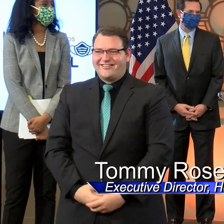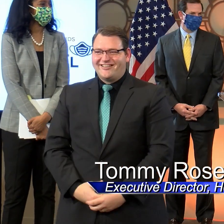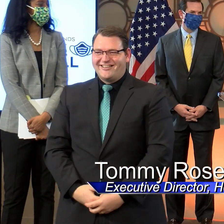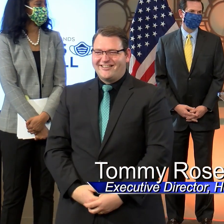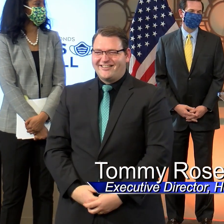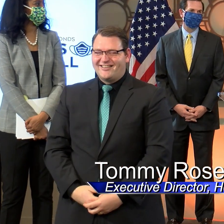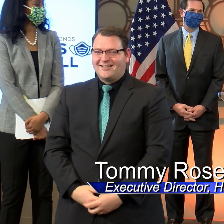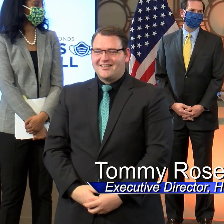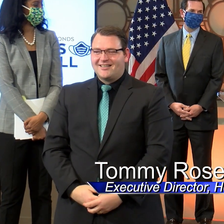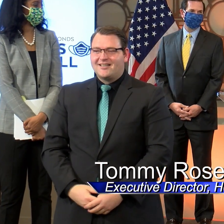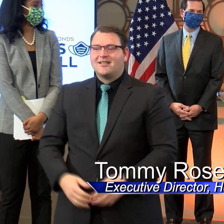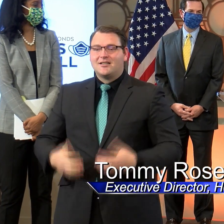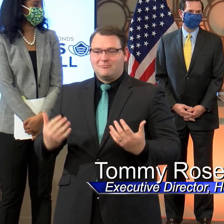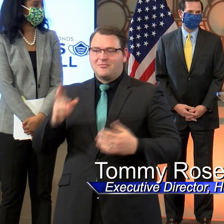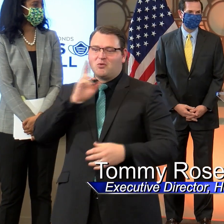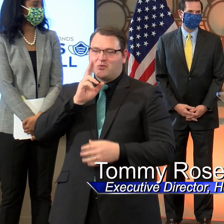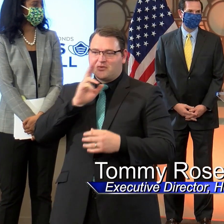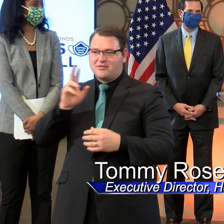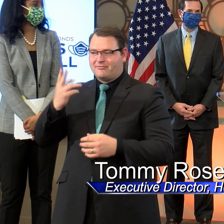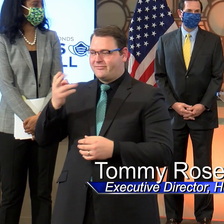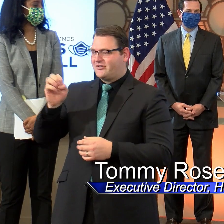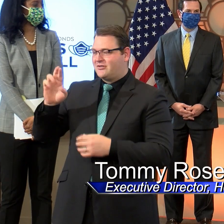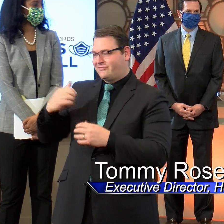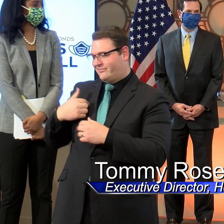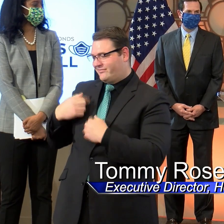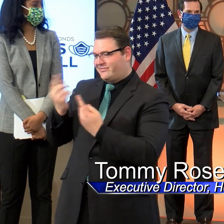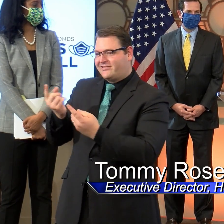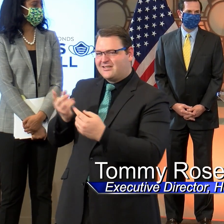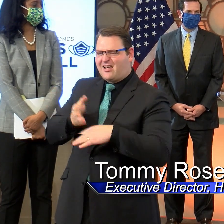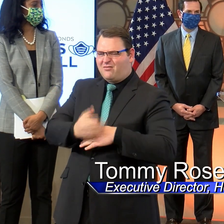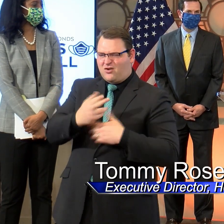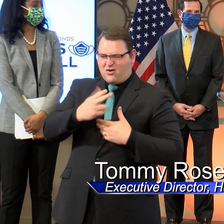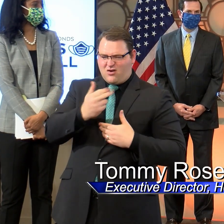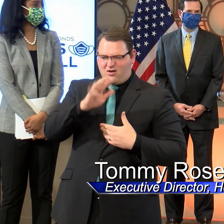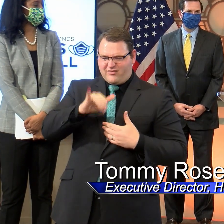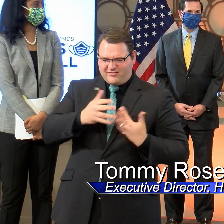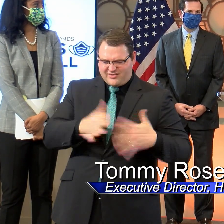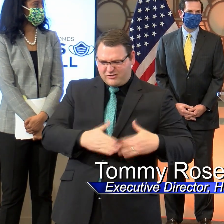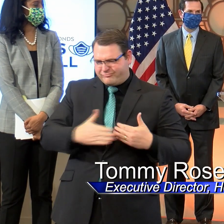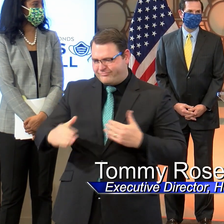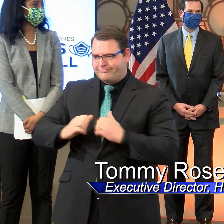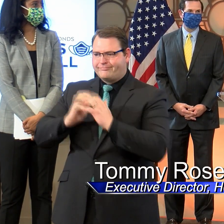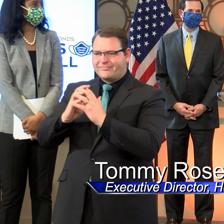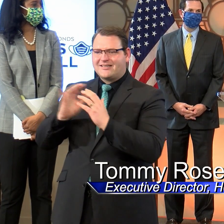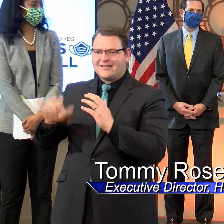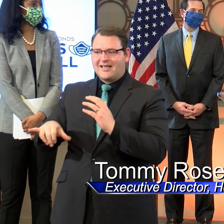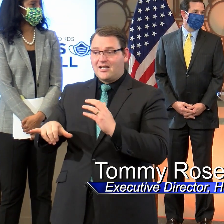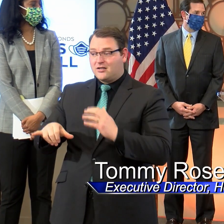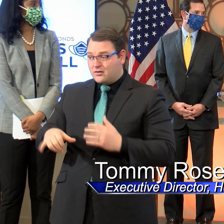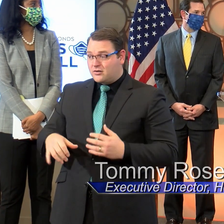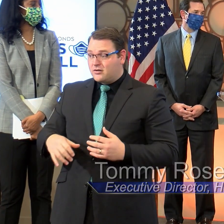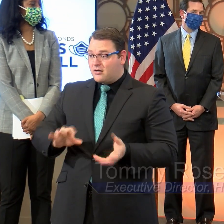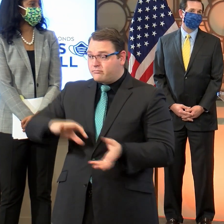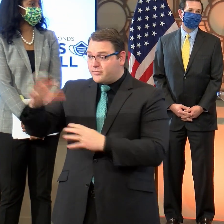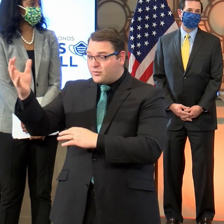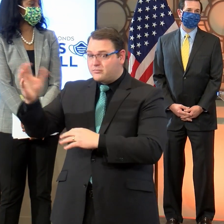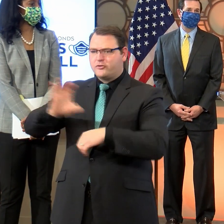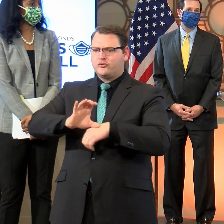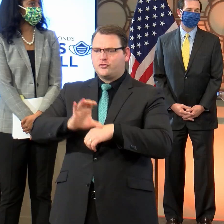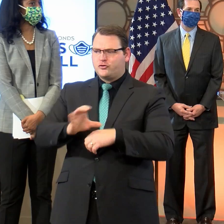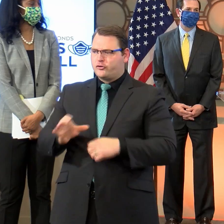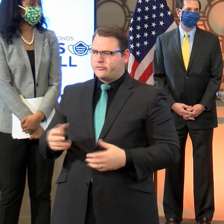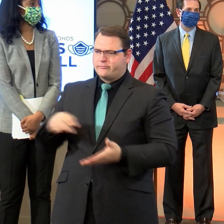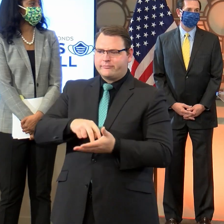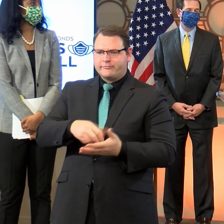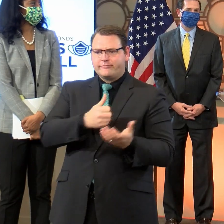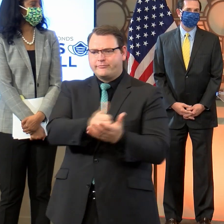Thank you. Houston Response started after Harvey, and our goal is very simple. When crisis happens, the churches step up. We've seen that. We've known that. That's